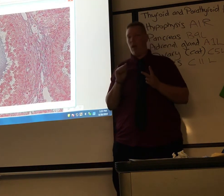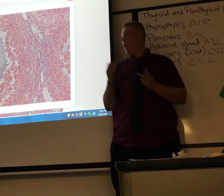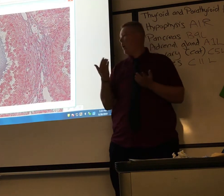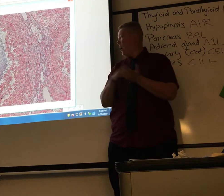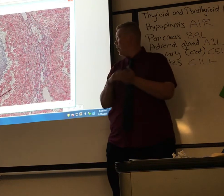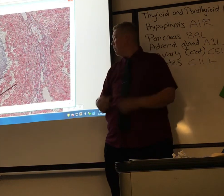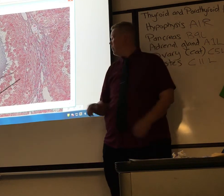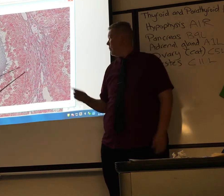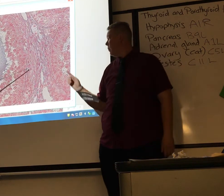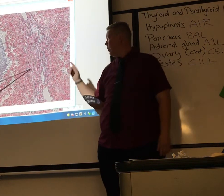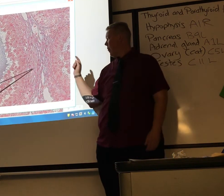Theca,